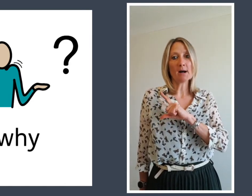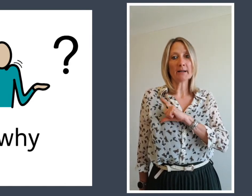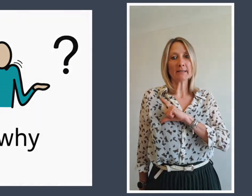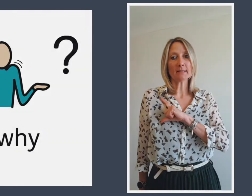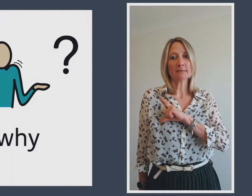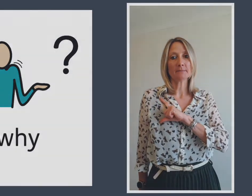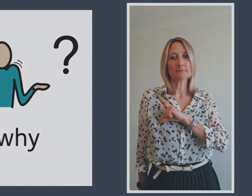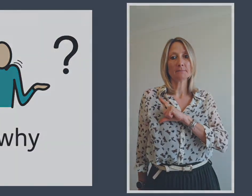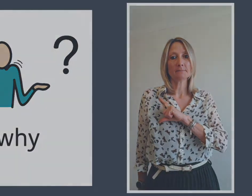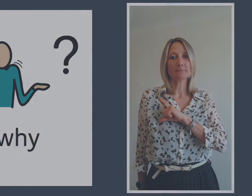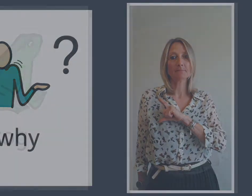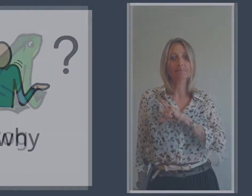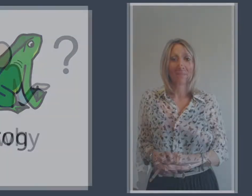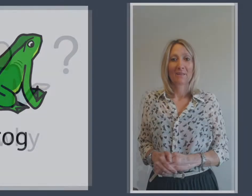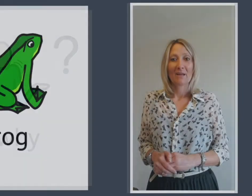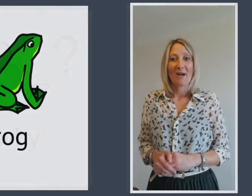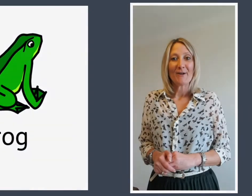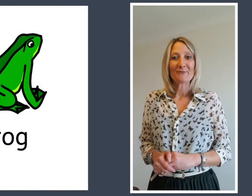Why?